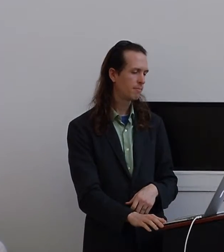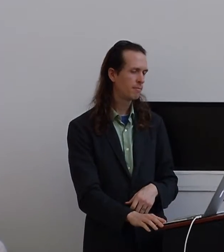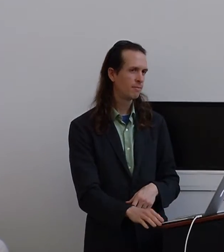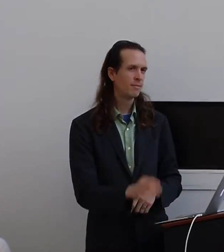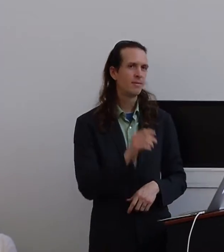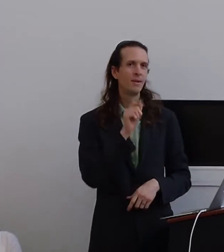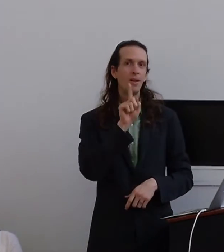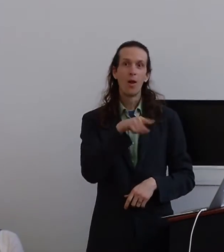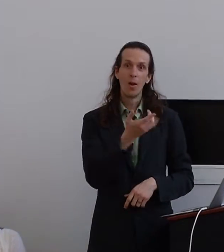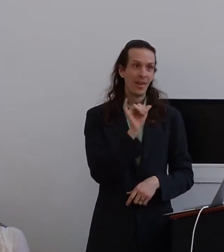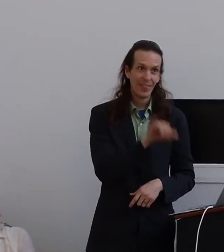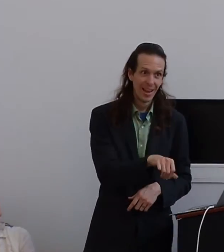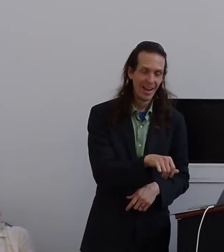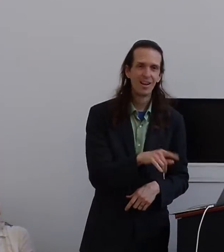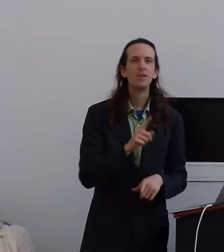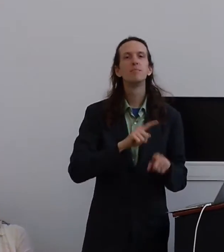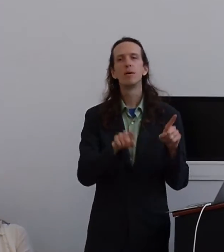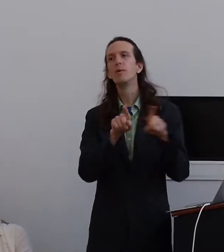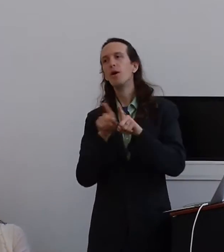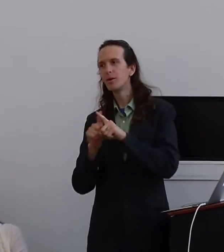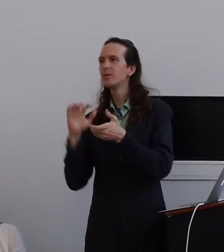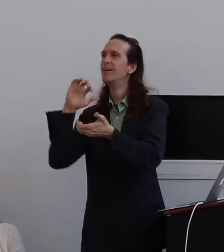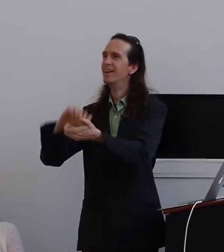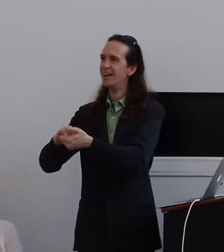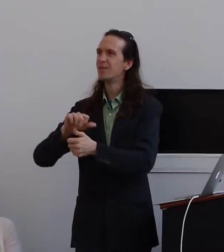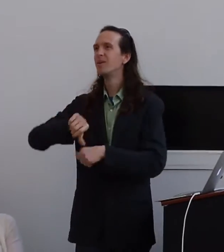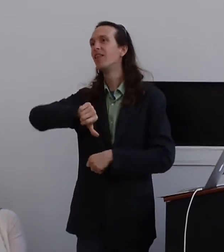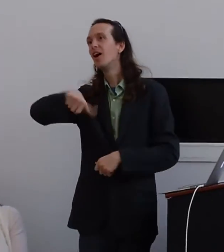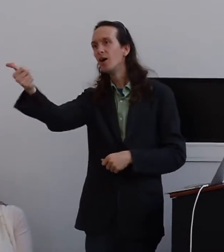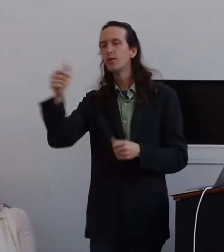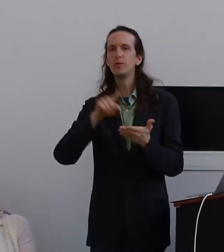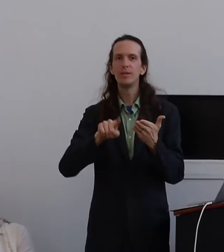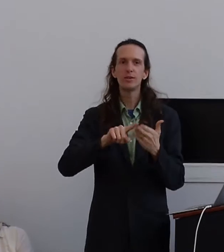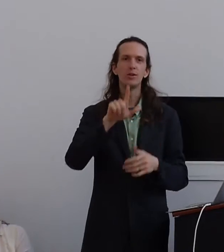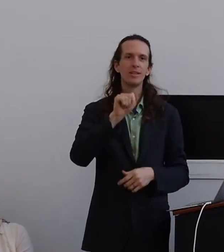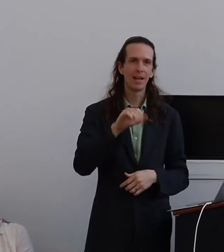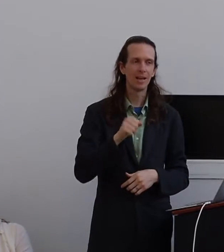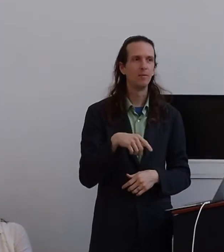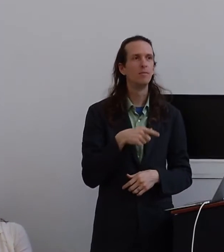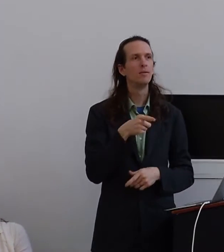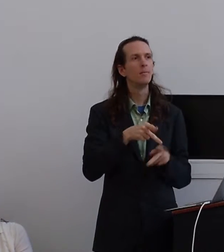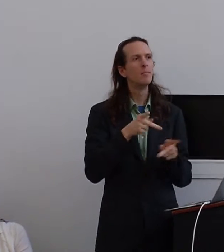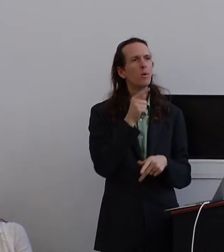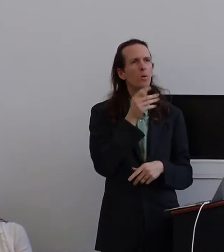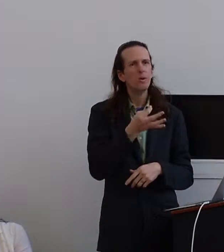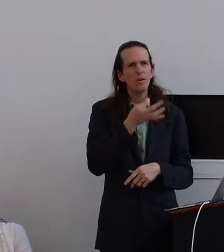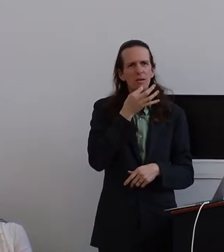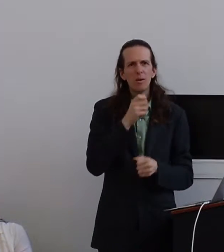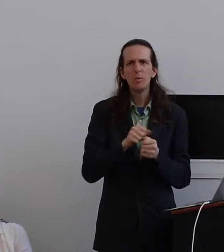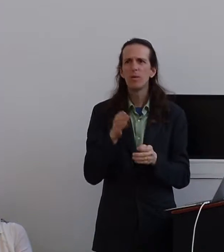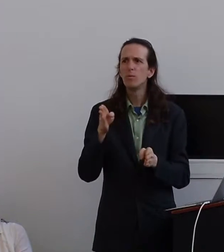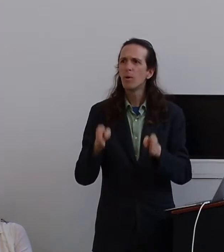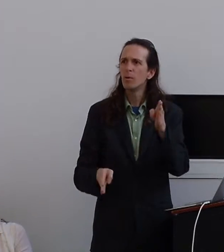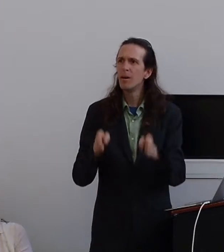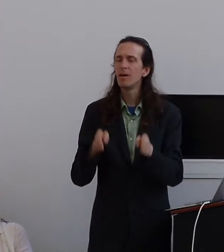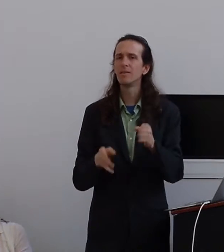Beyond these technologies, we are also working in partnership with other labs that have expertise in robotics and